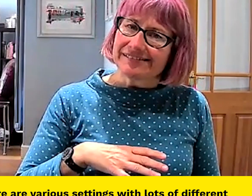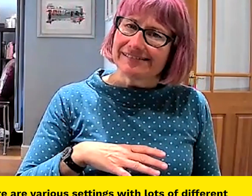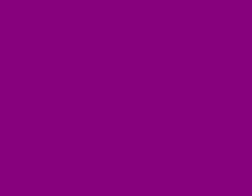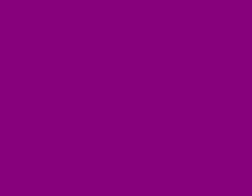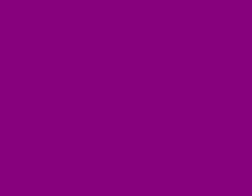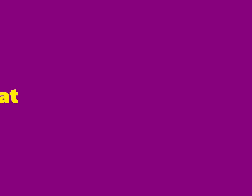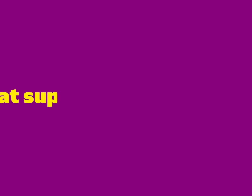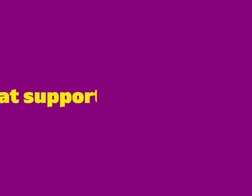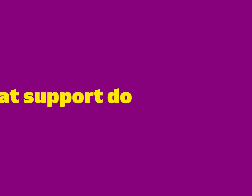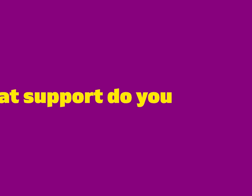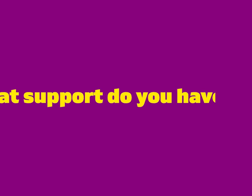needs.